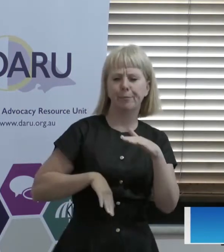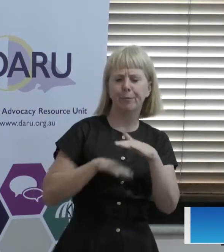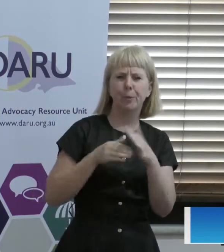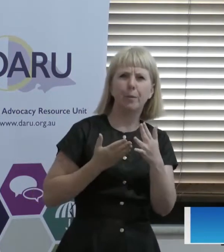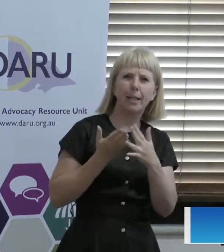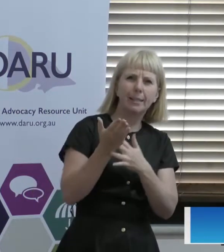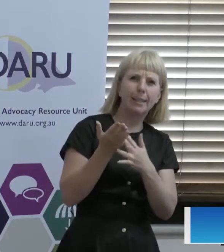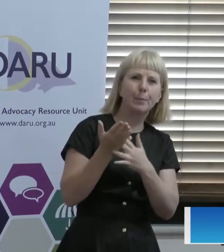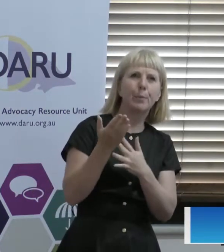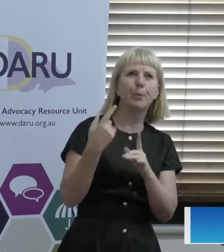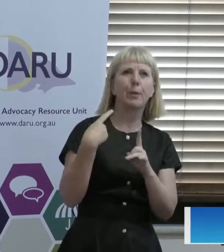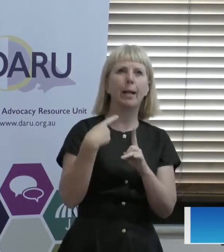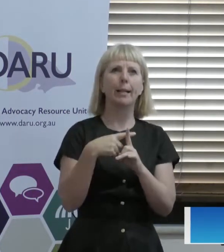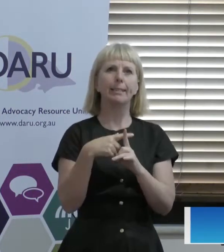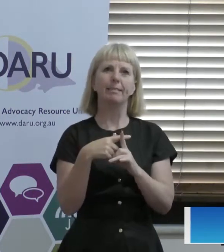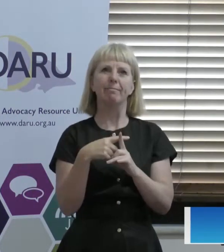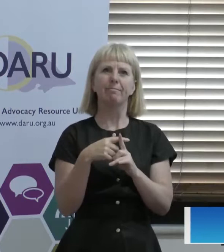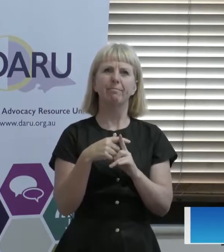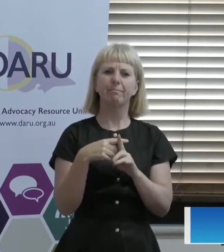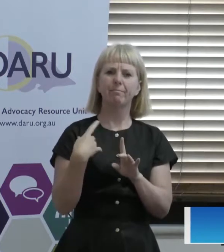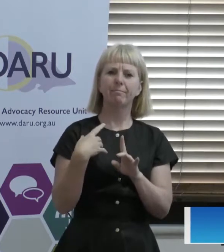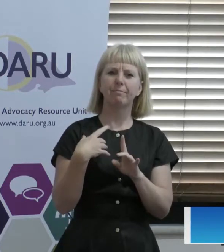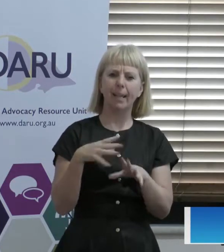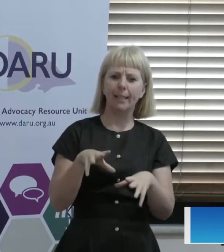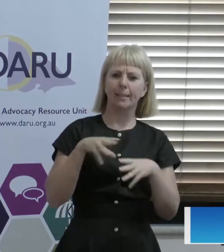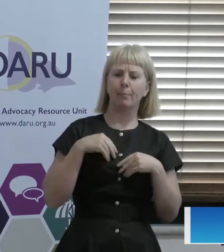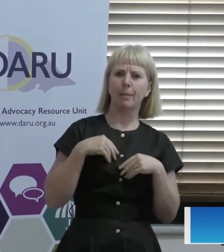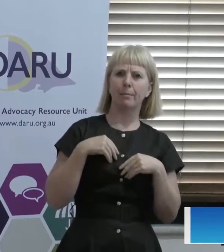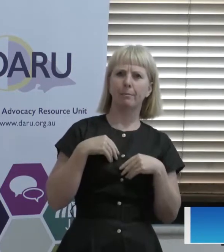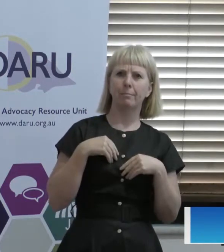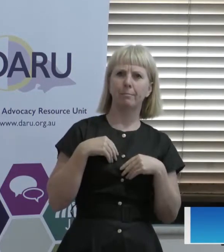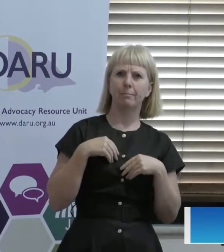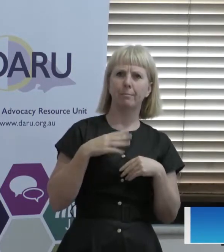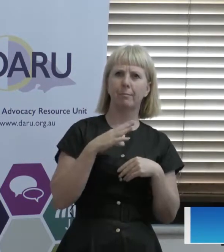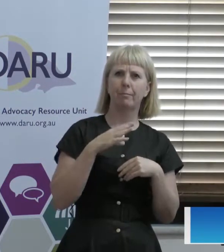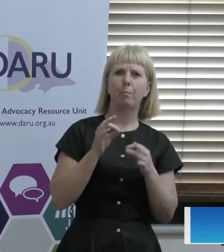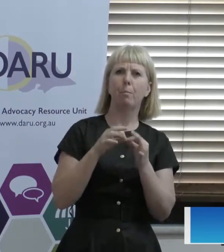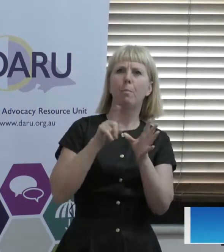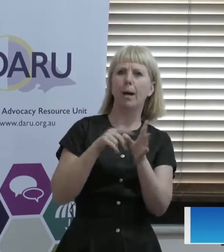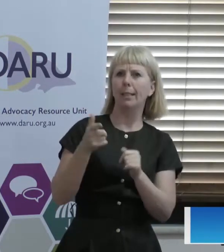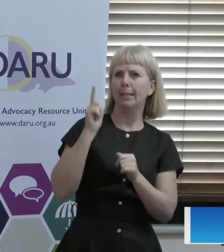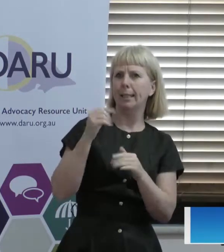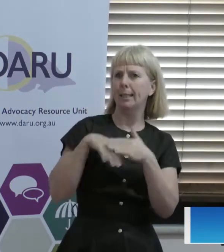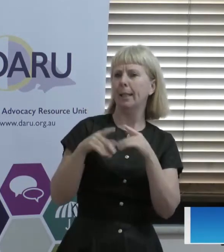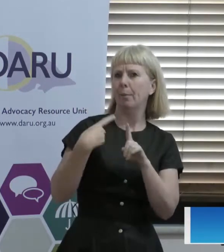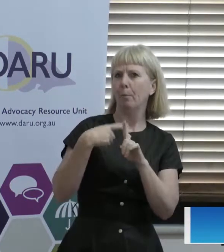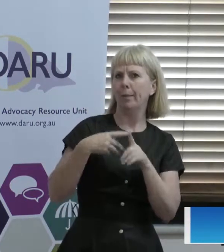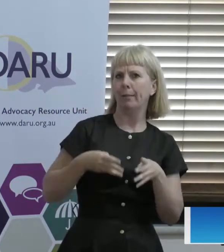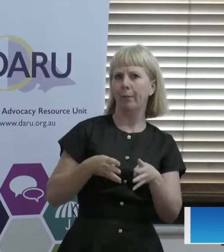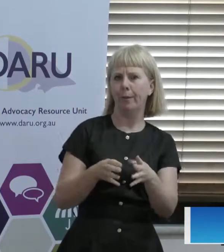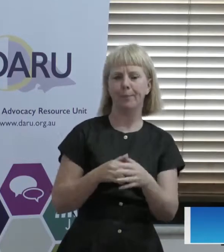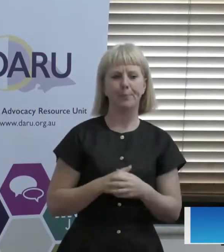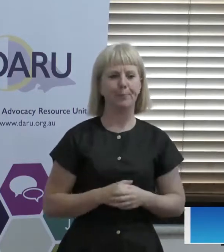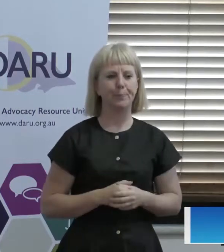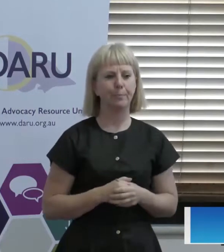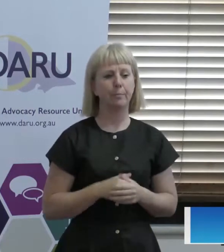and viewed as positively by teachers as possible. But as it